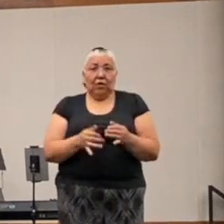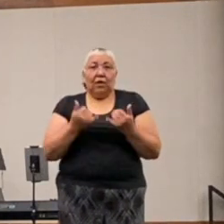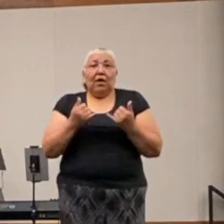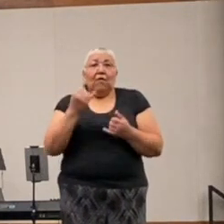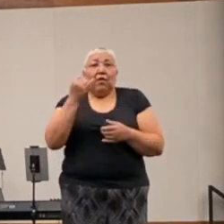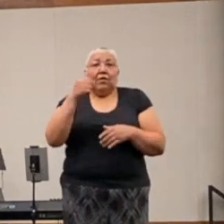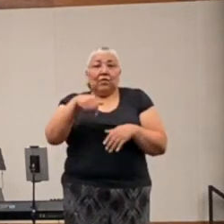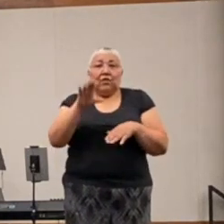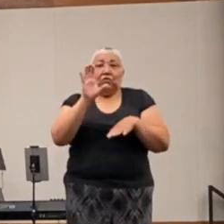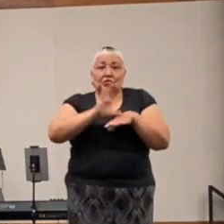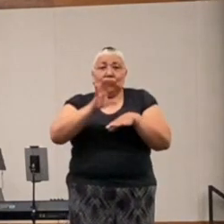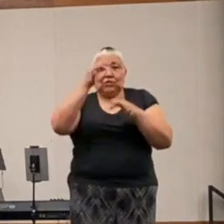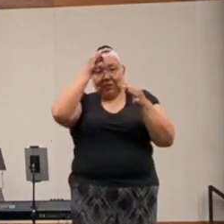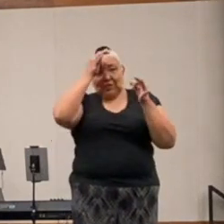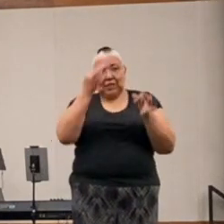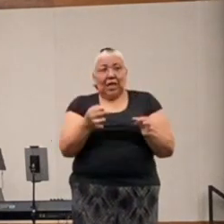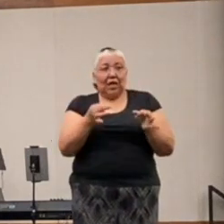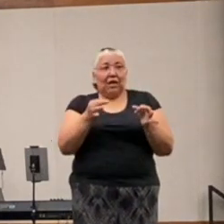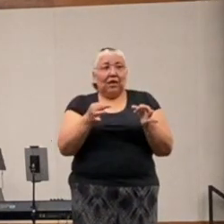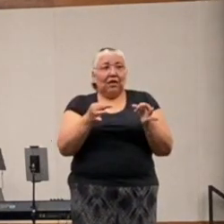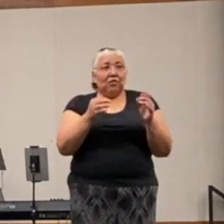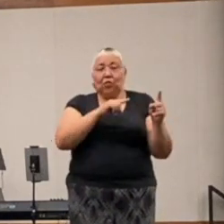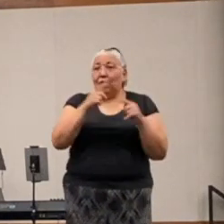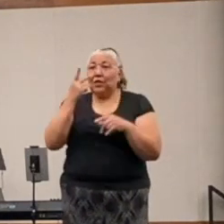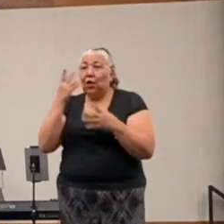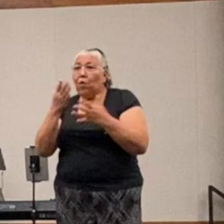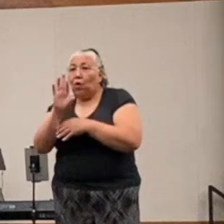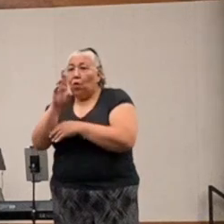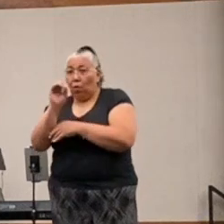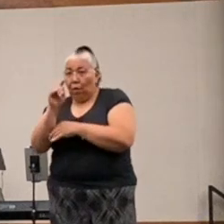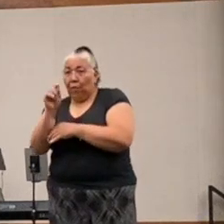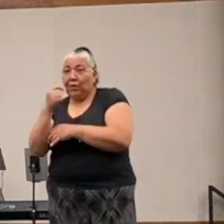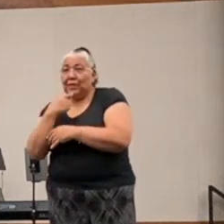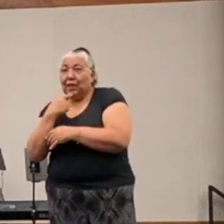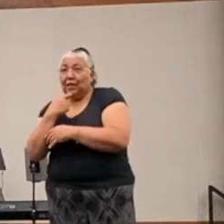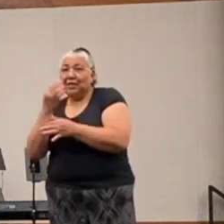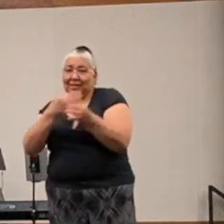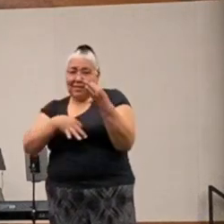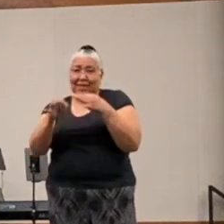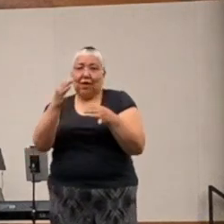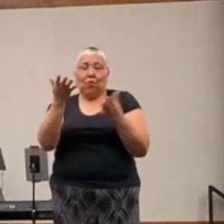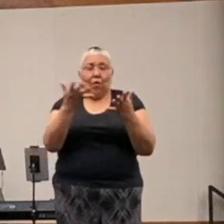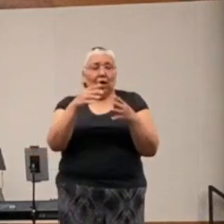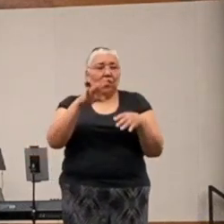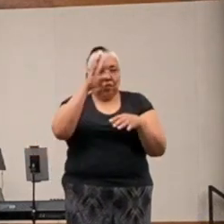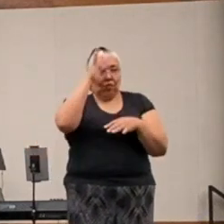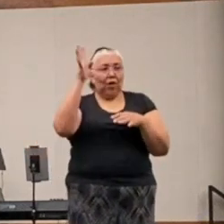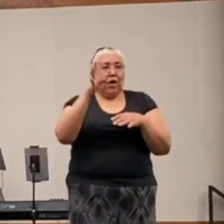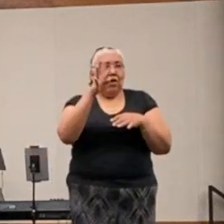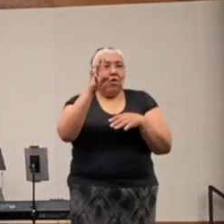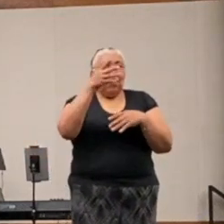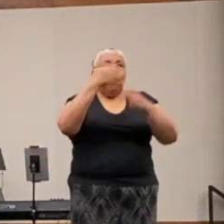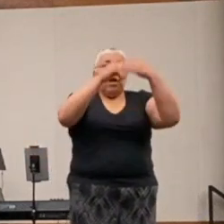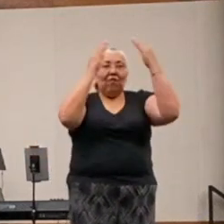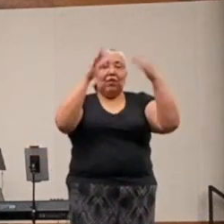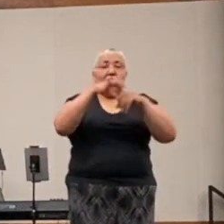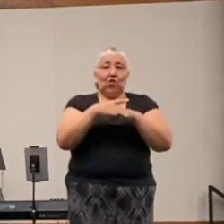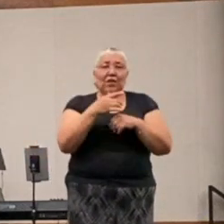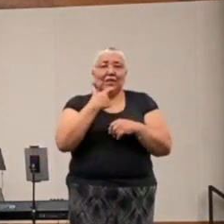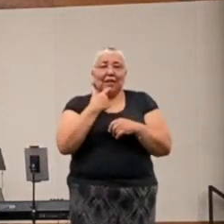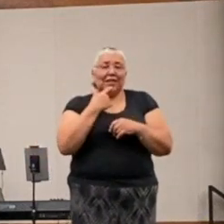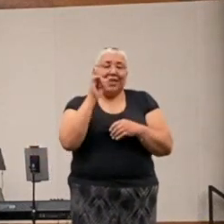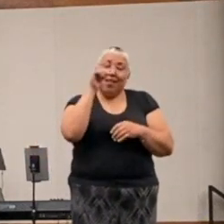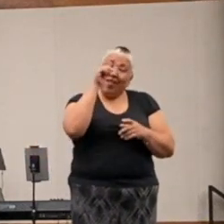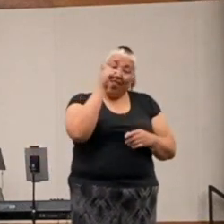a church decides to run to see what Robert has to say instead of what the Creator of heaven and earth has to say, that church